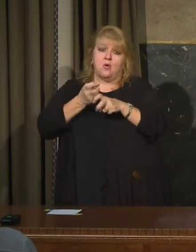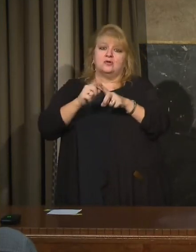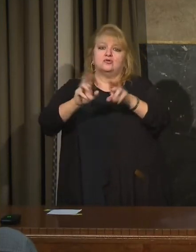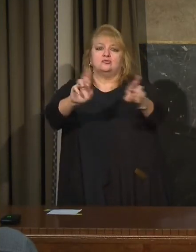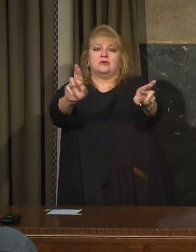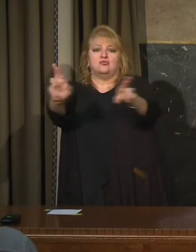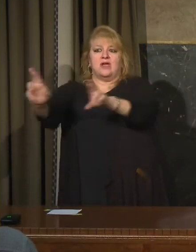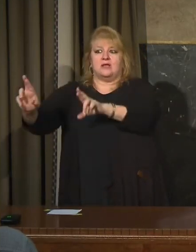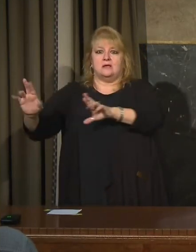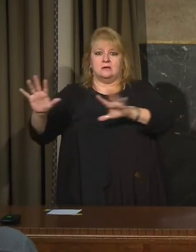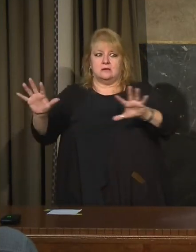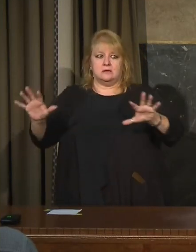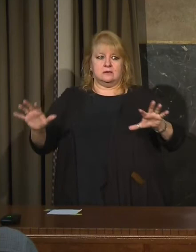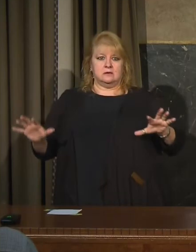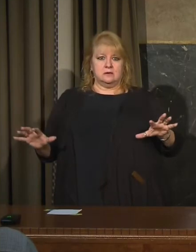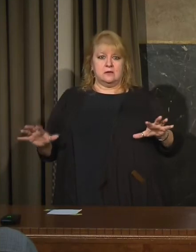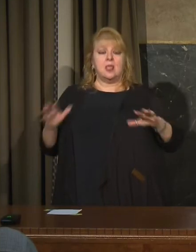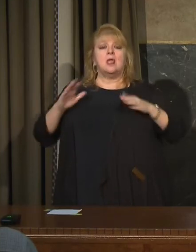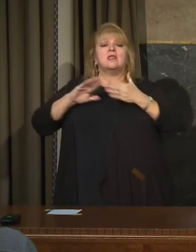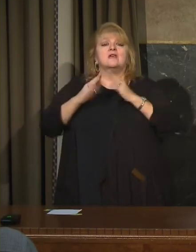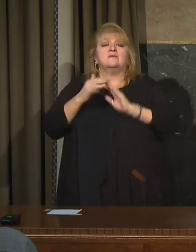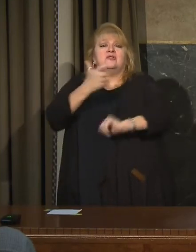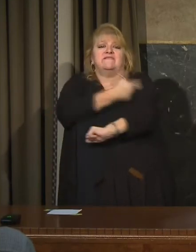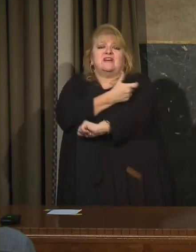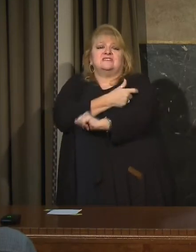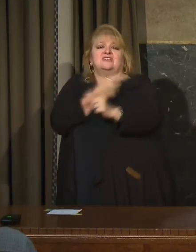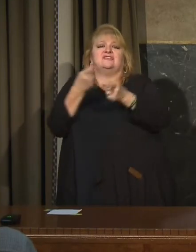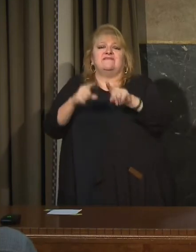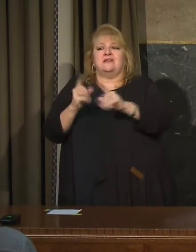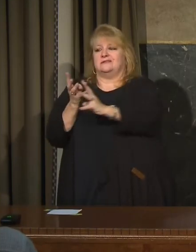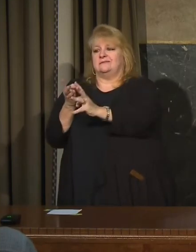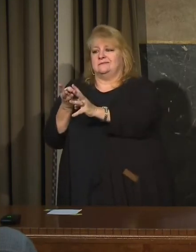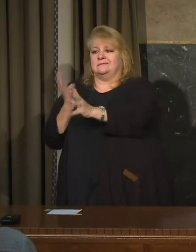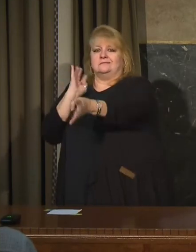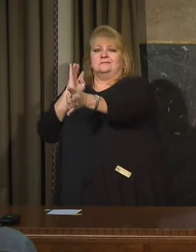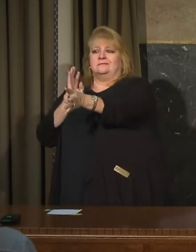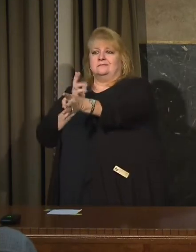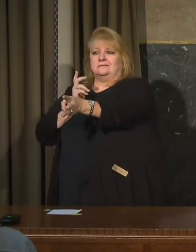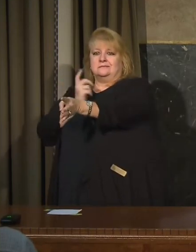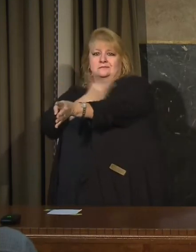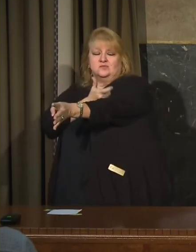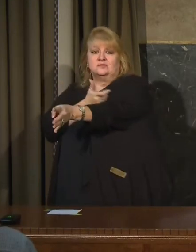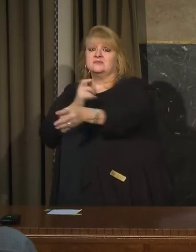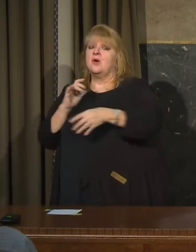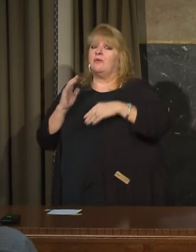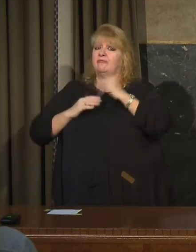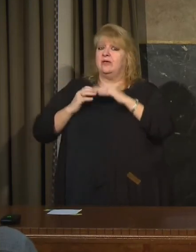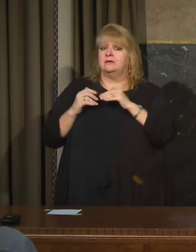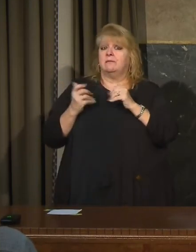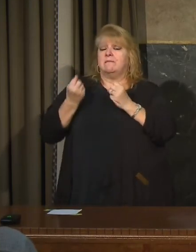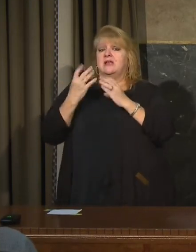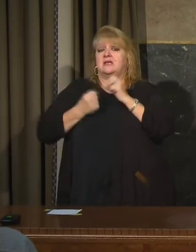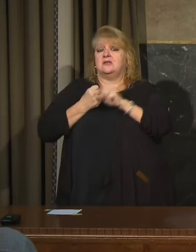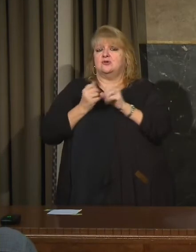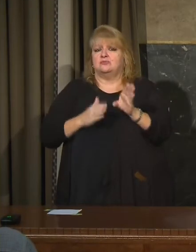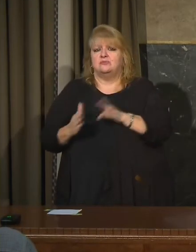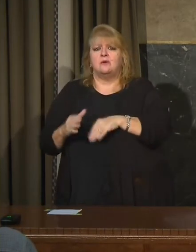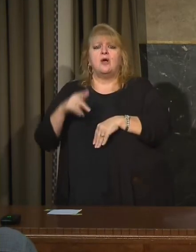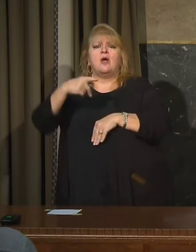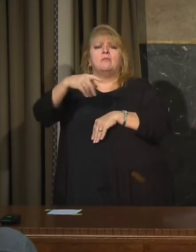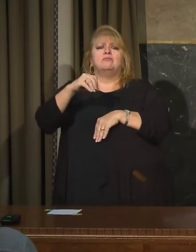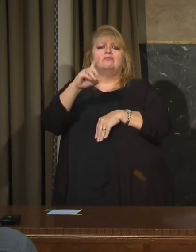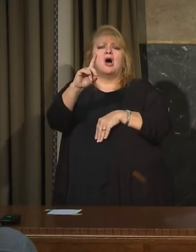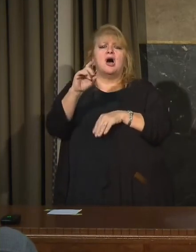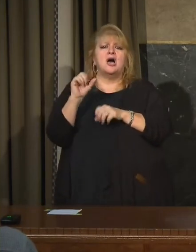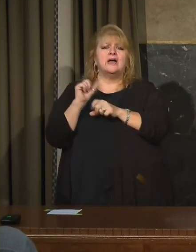prepare community vaccination events, plans, you know, built on a lot of years of preparation and they do pod exercises and